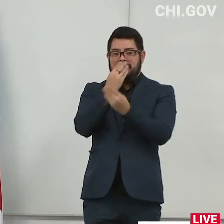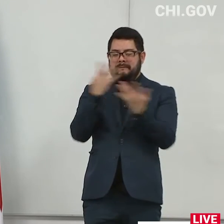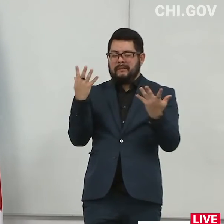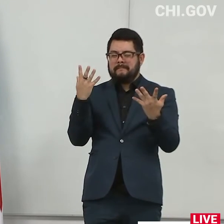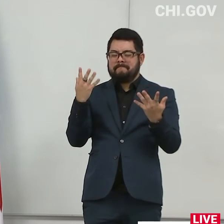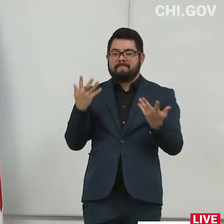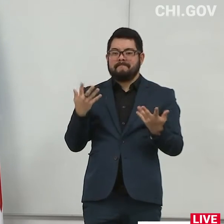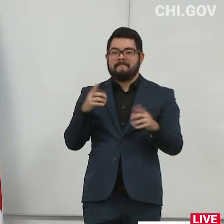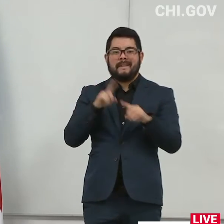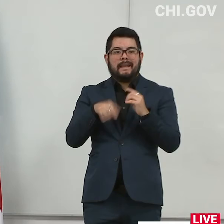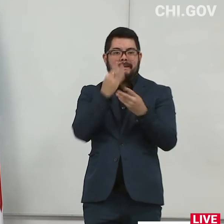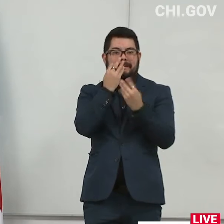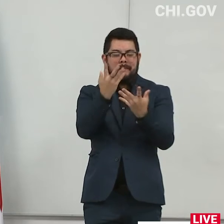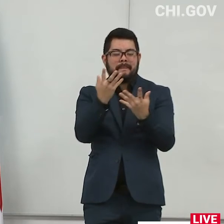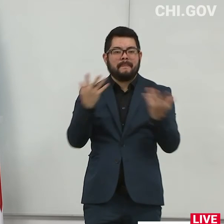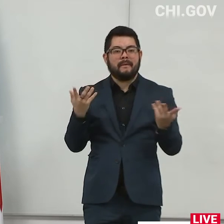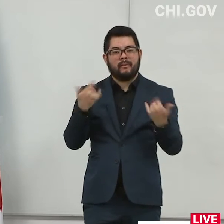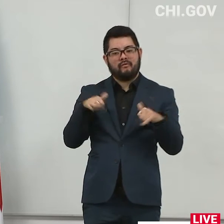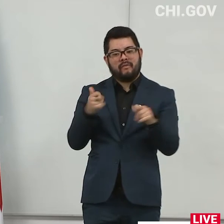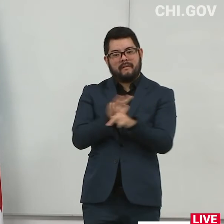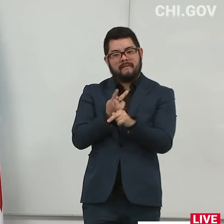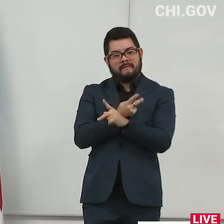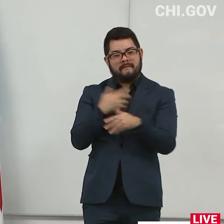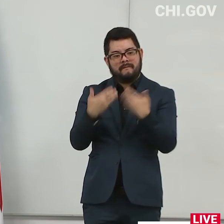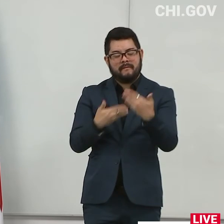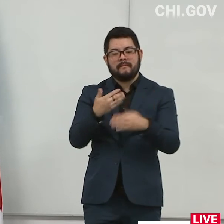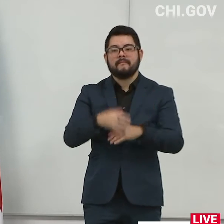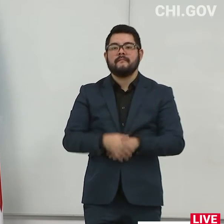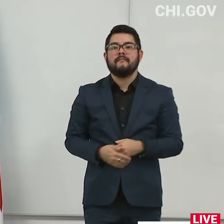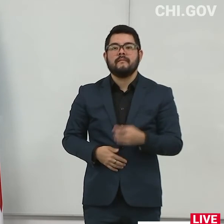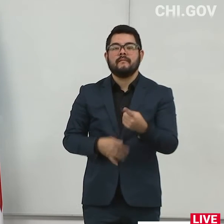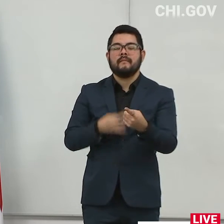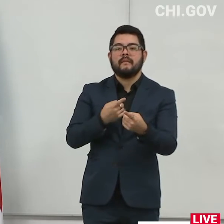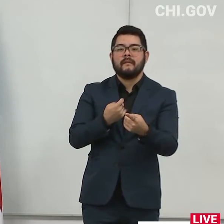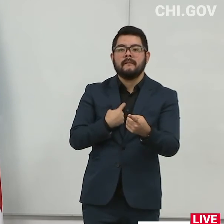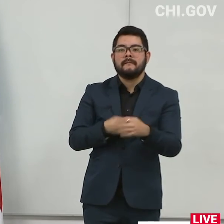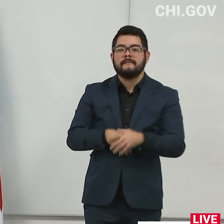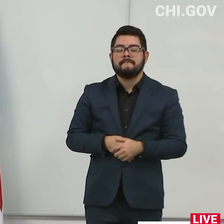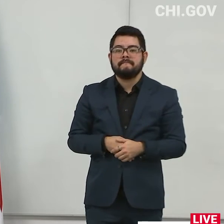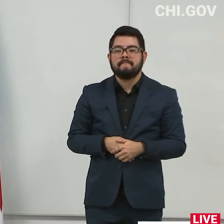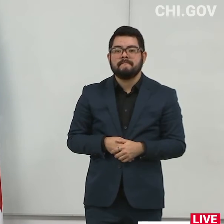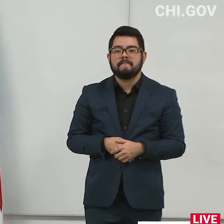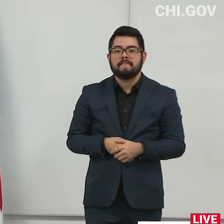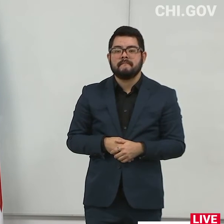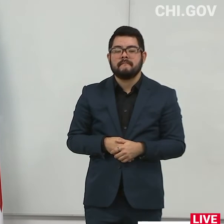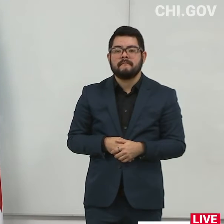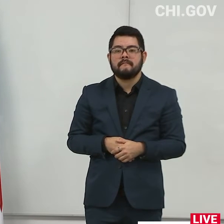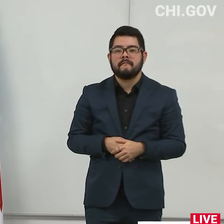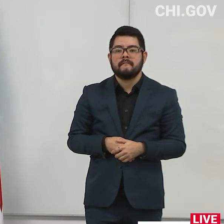of your question which I've forgotten. Yeah, I mean, there's been so much focus on community policing. How much do you think of that effort that has been,